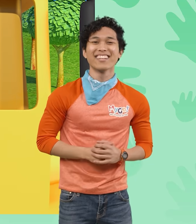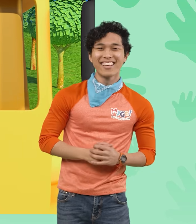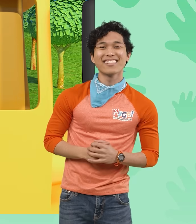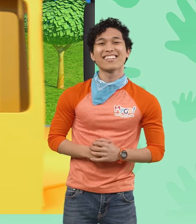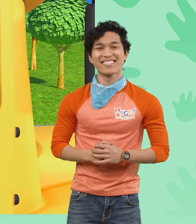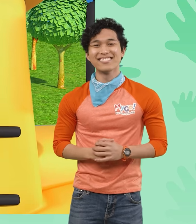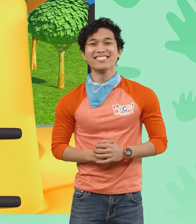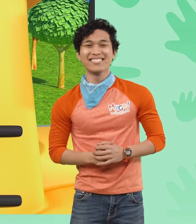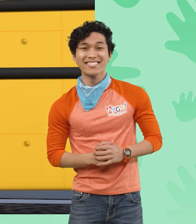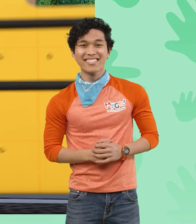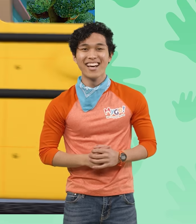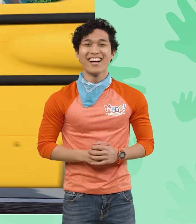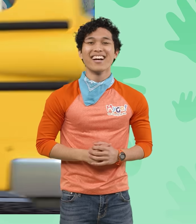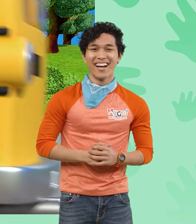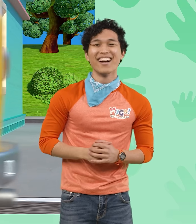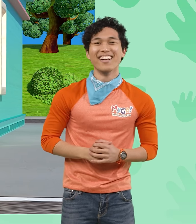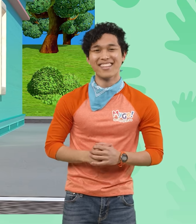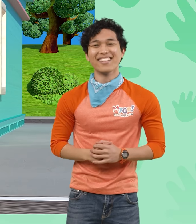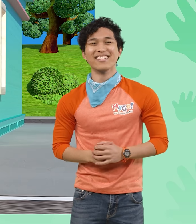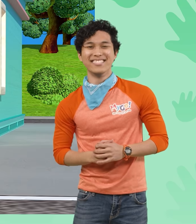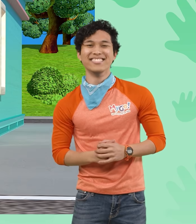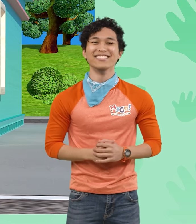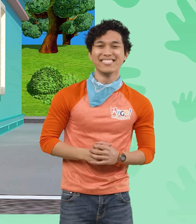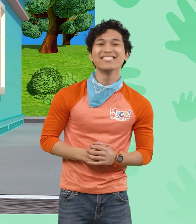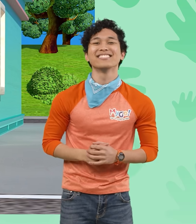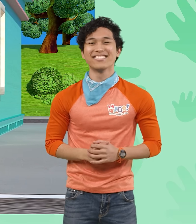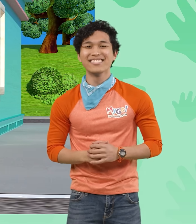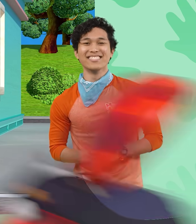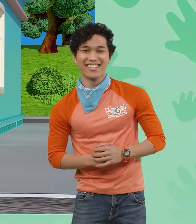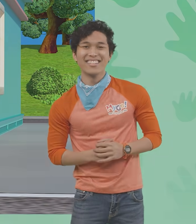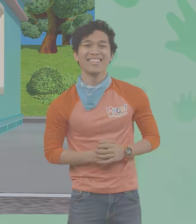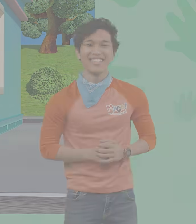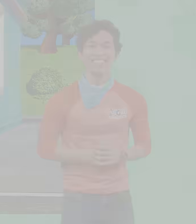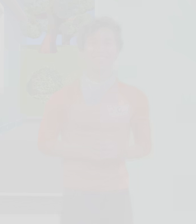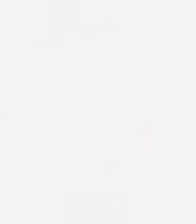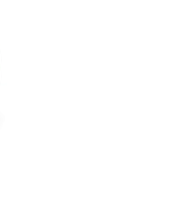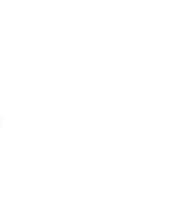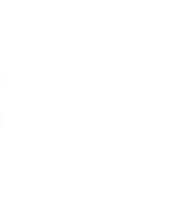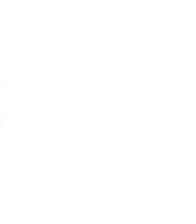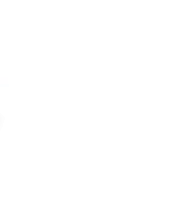Yay!